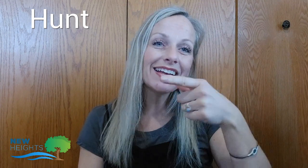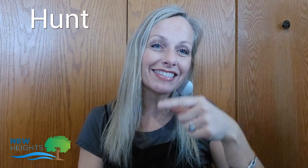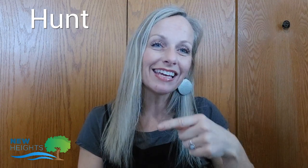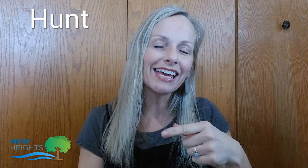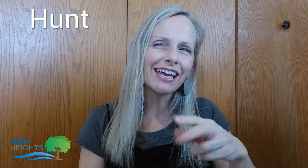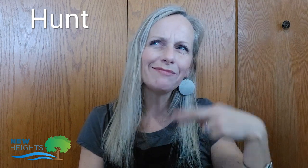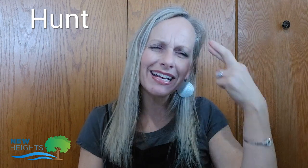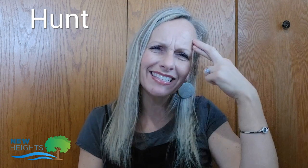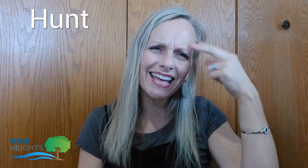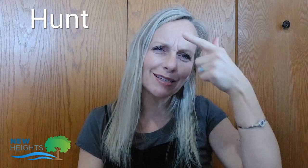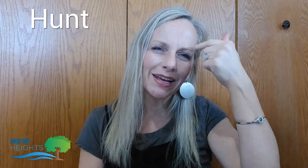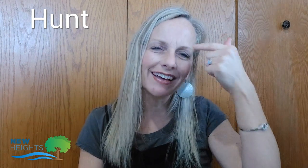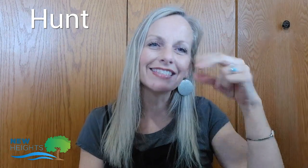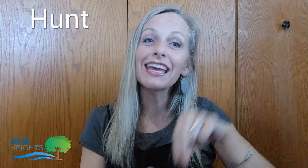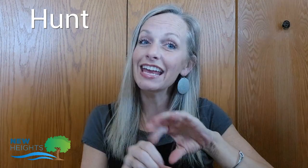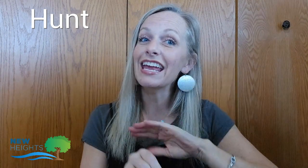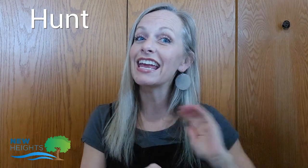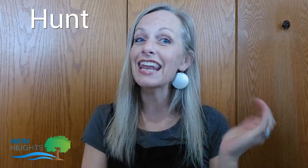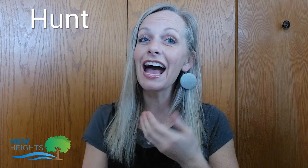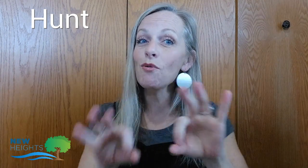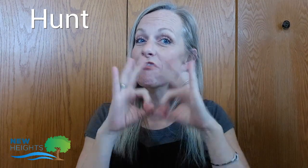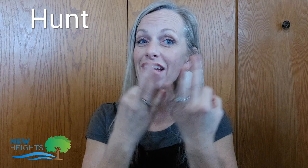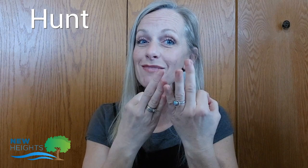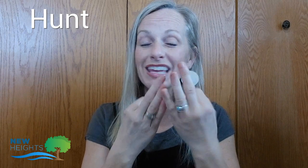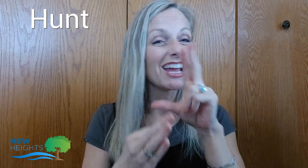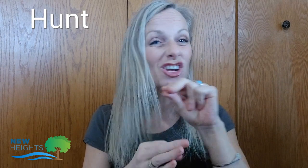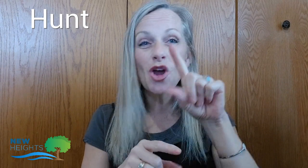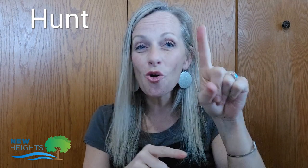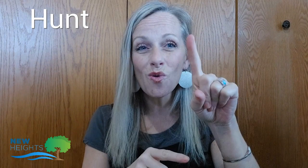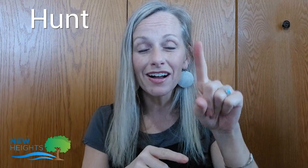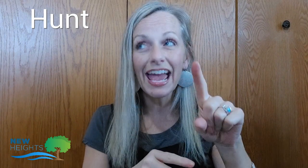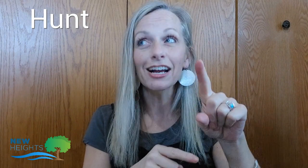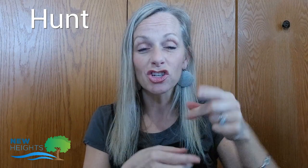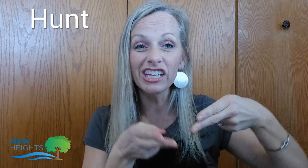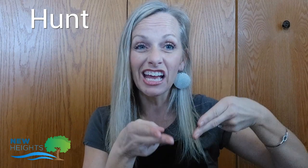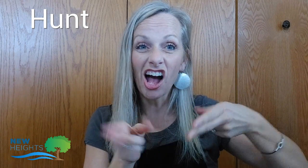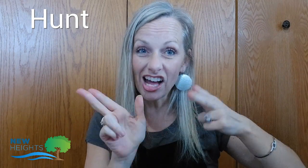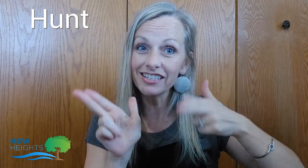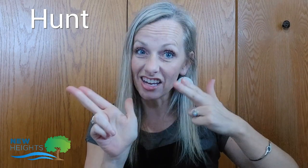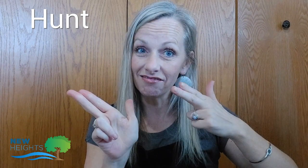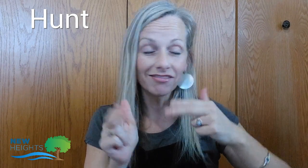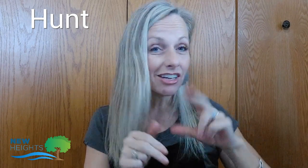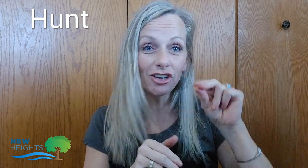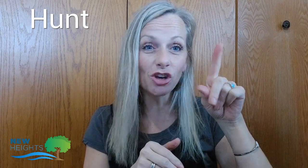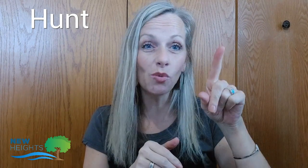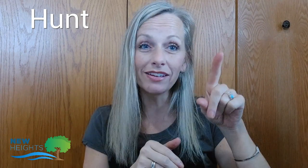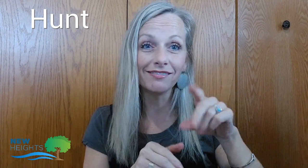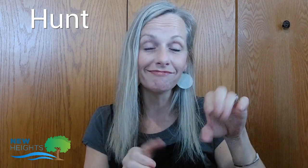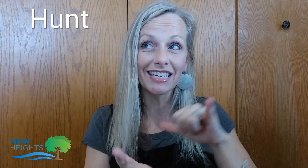makes sense because in our family, no one actually hunted. No one did